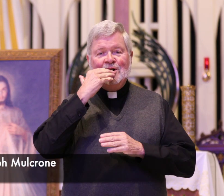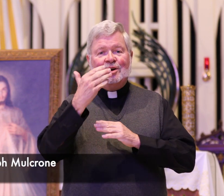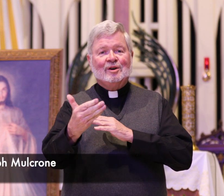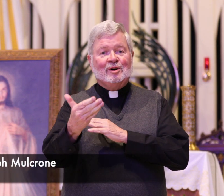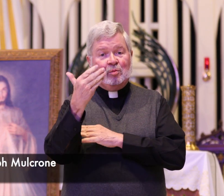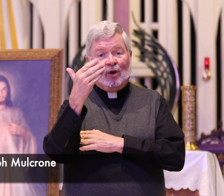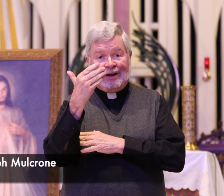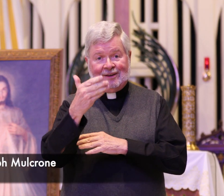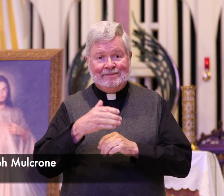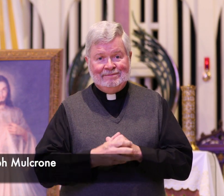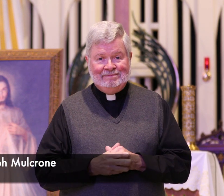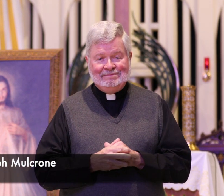Good morning.